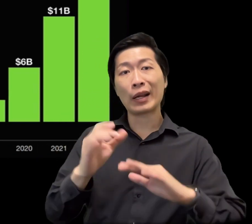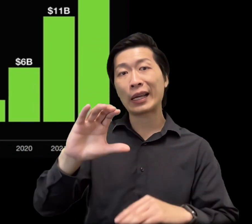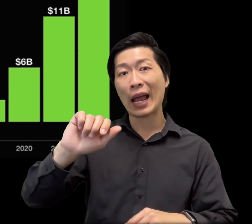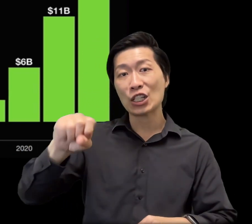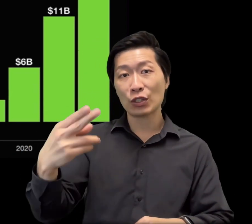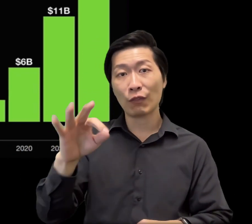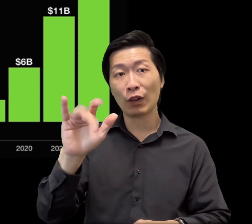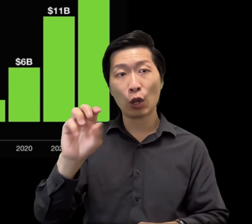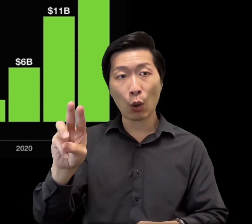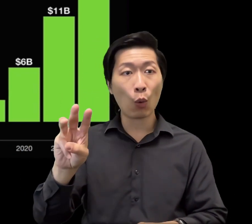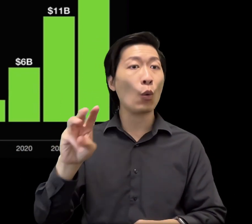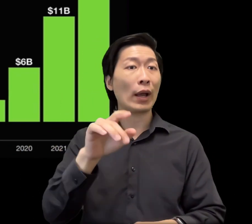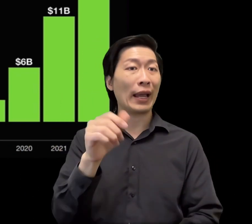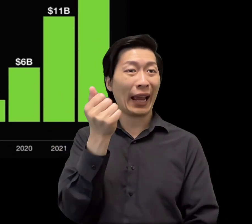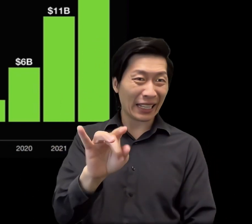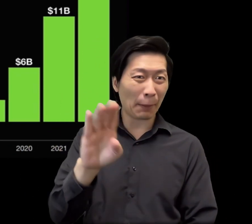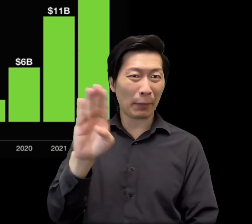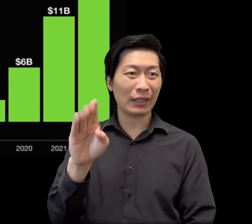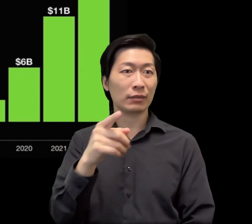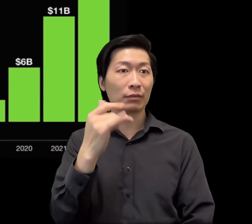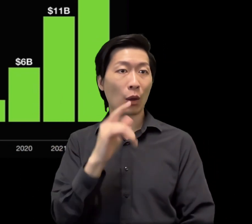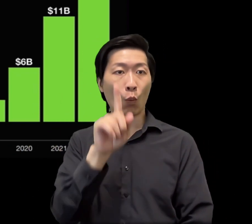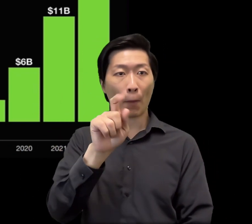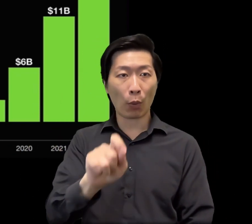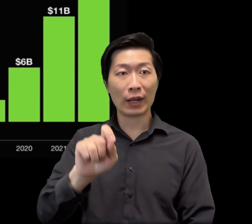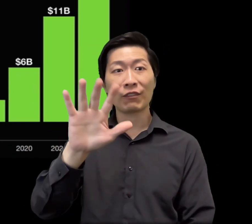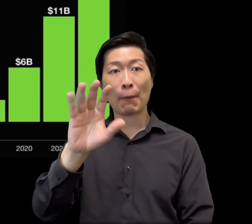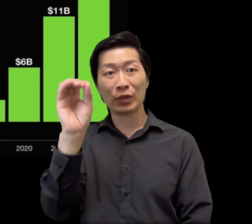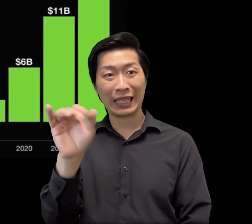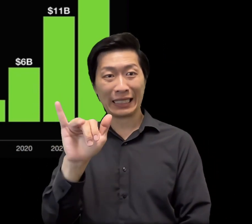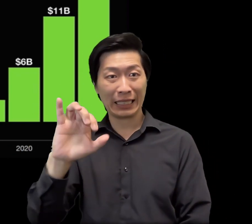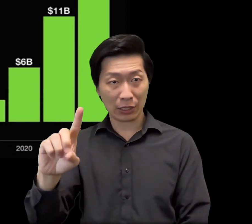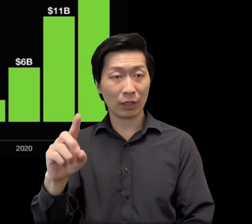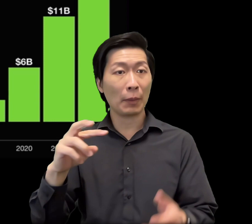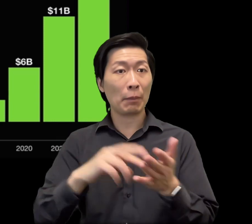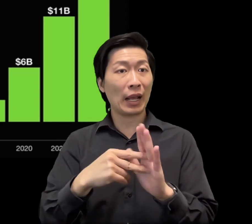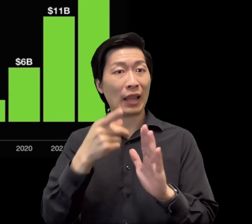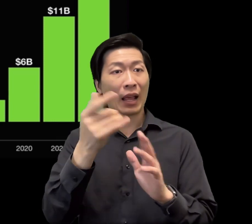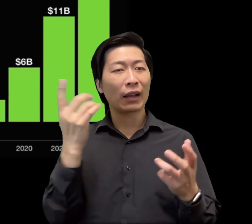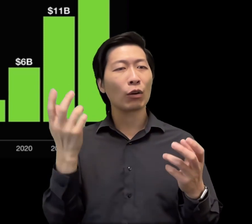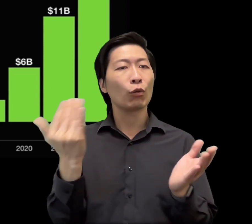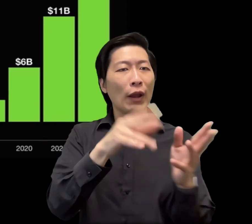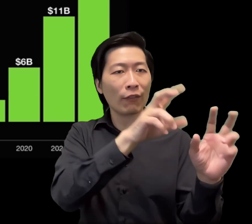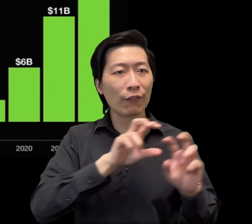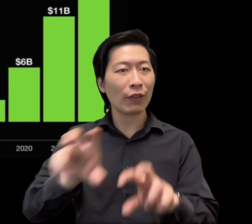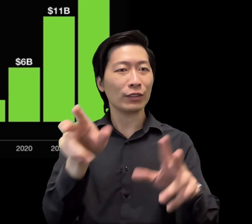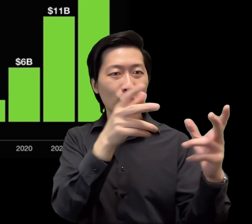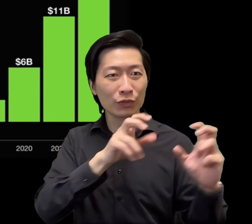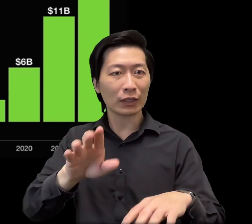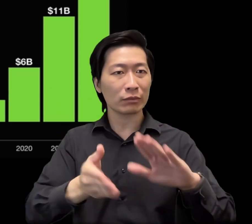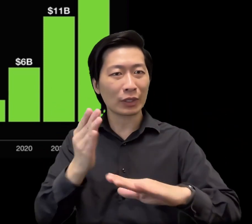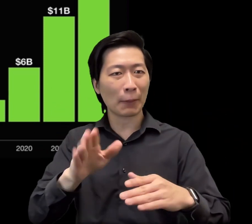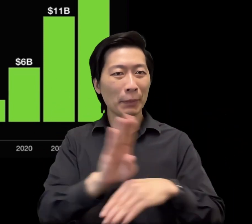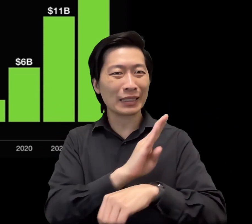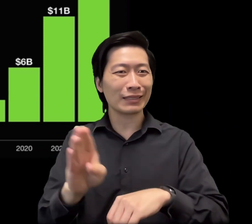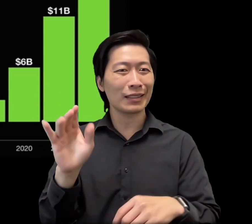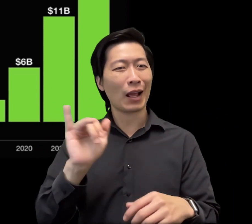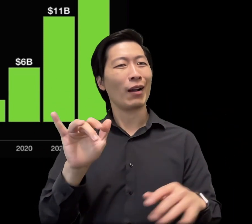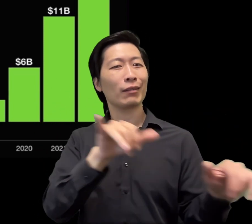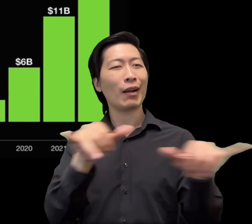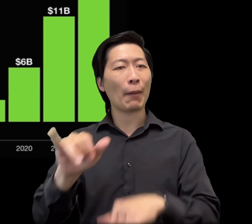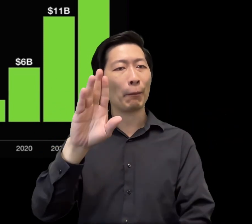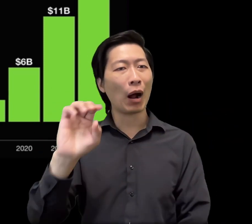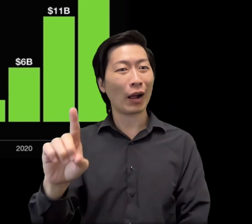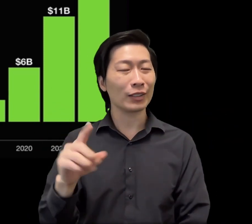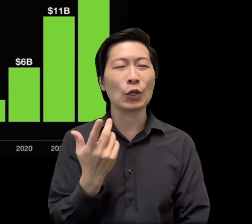flow, 1.5% yield. So it's like a bond that yields 1.5%. They just reinvest it into new products with that ever-growing yield. So this is why I think